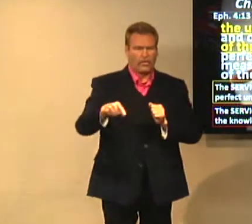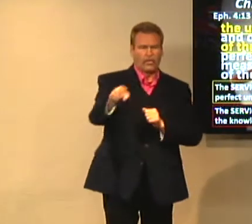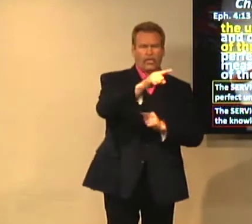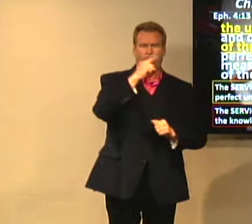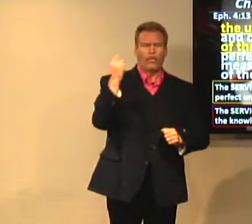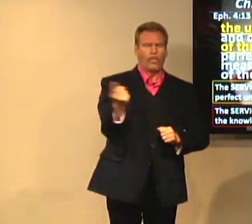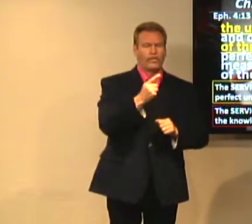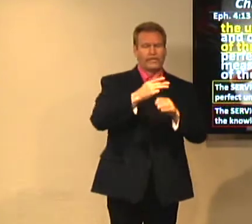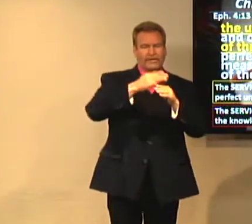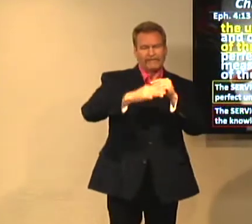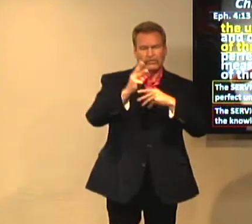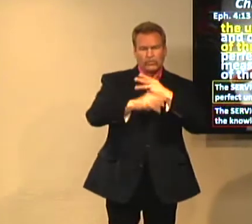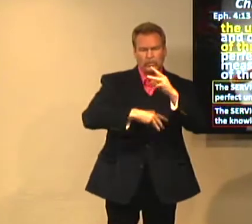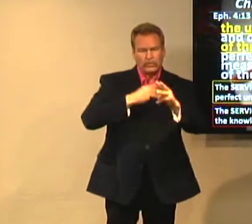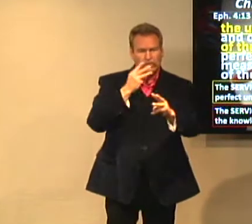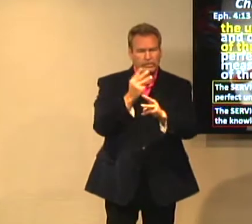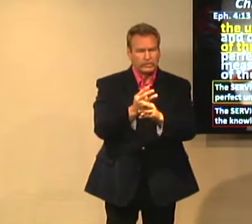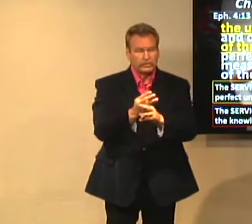we obey all that God has taught us,